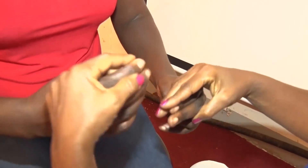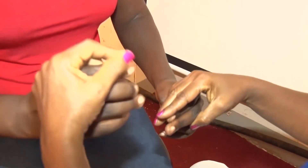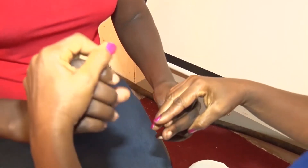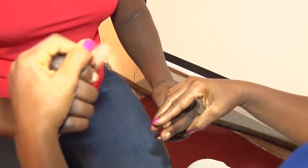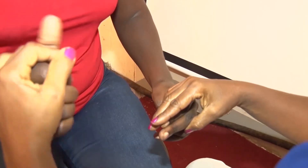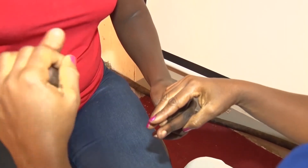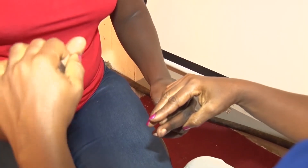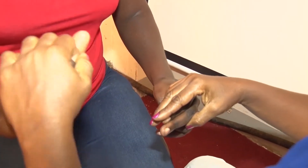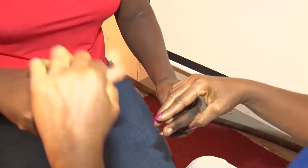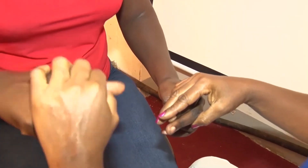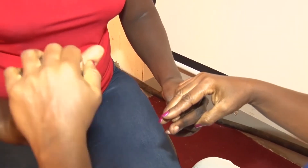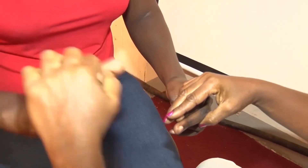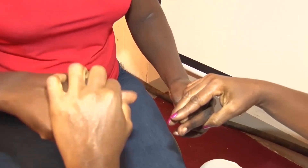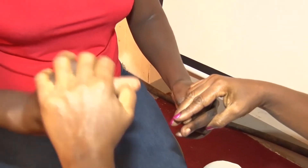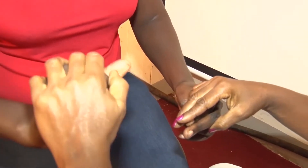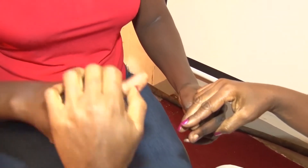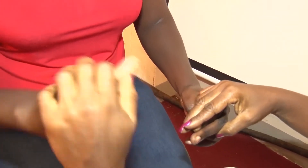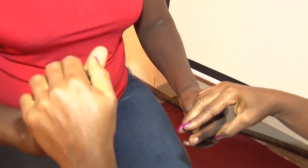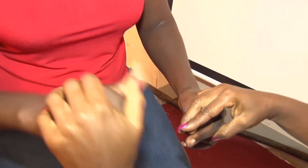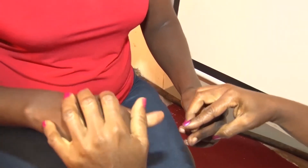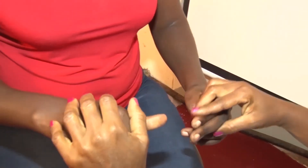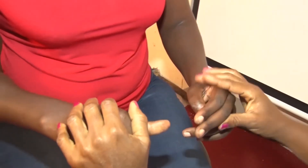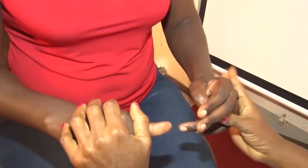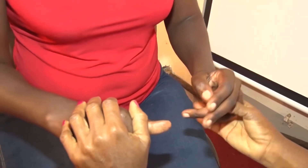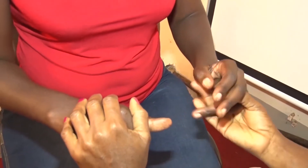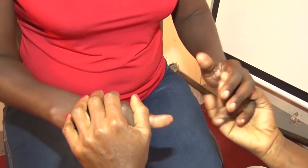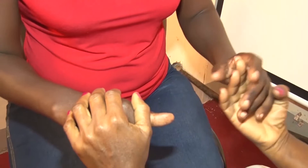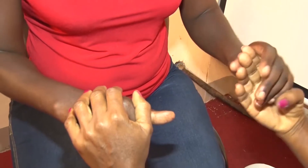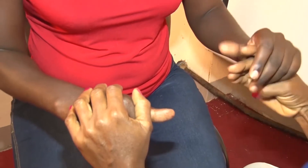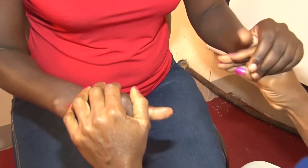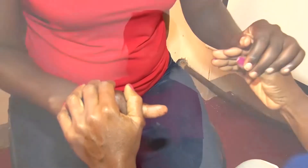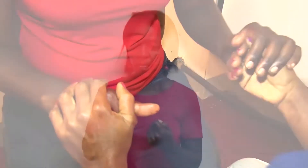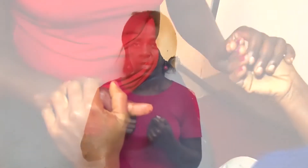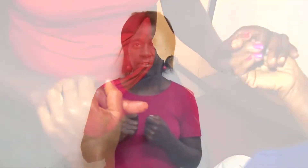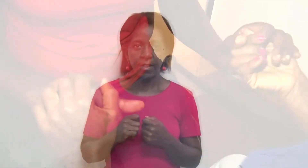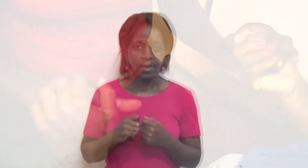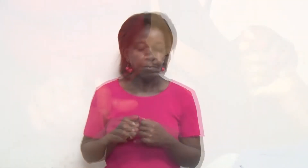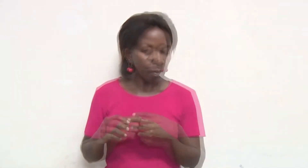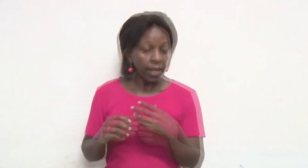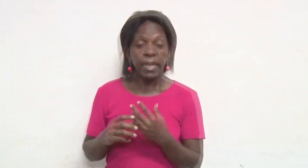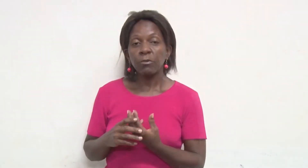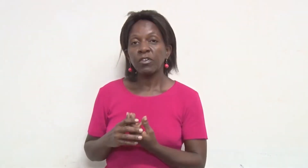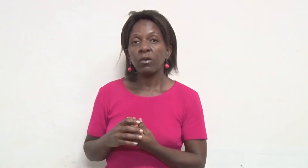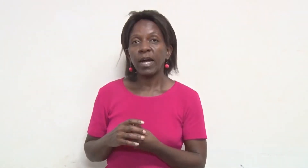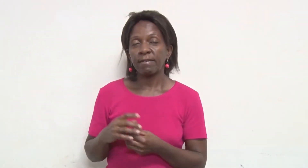then you will be overstretching yourselves and straining each other. Like, we shall look at